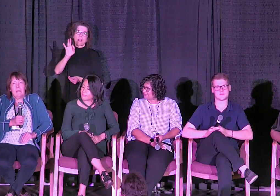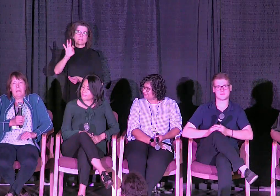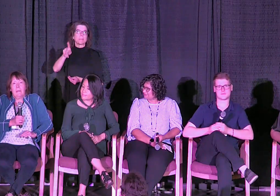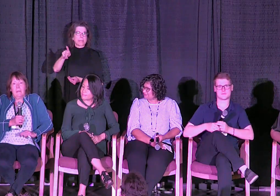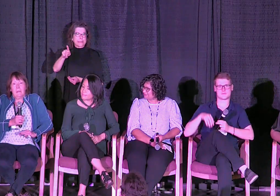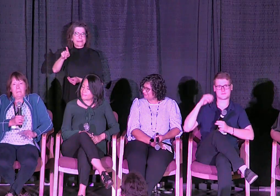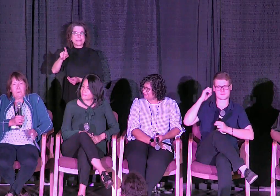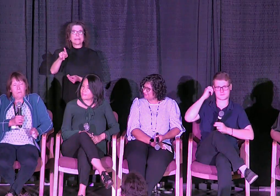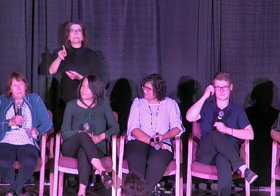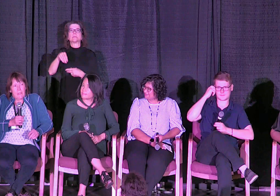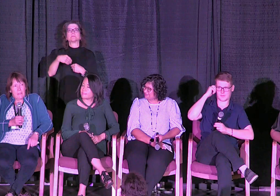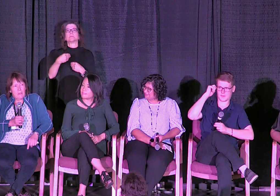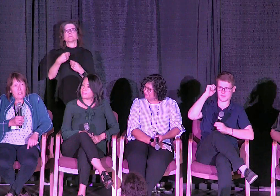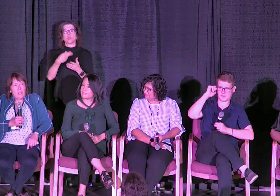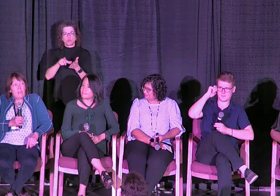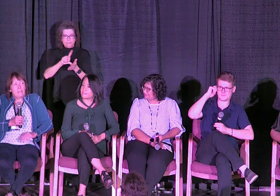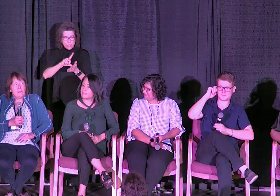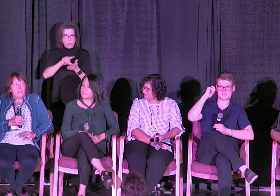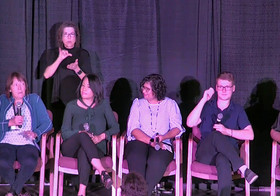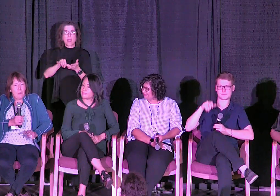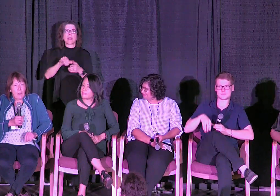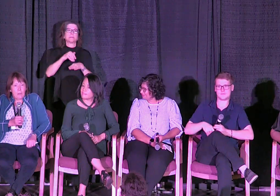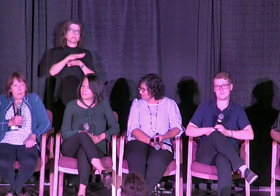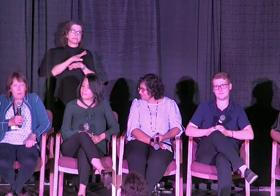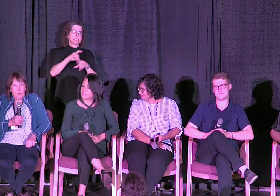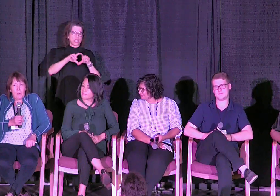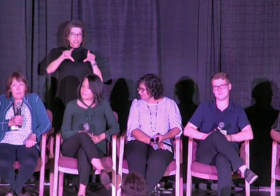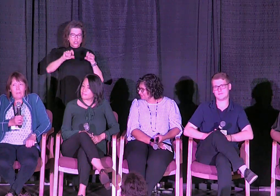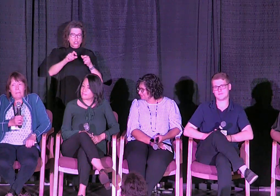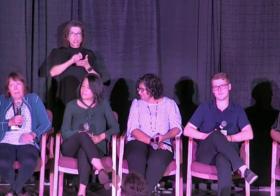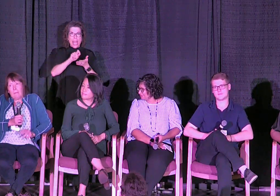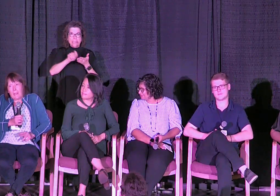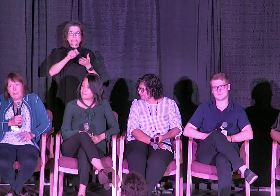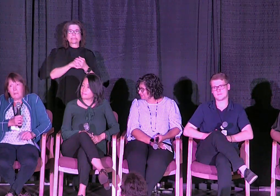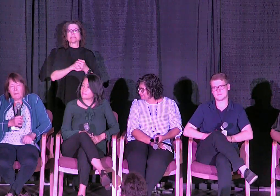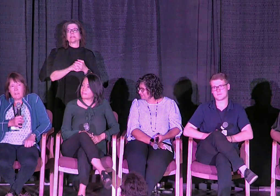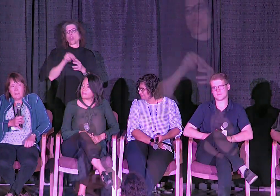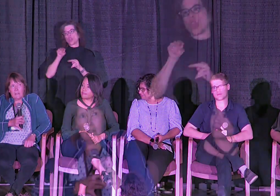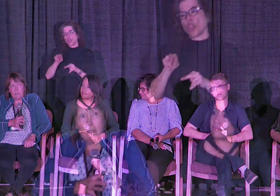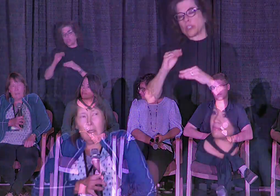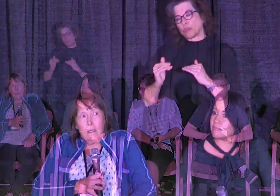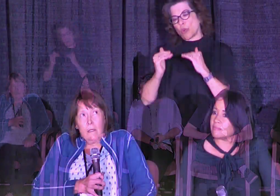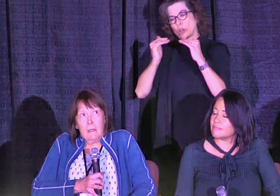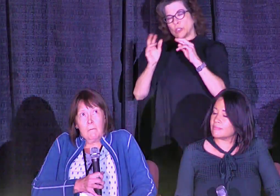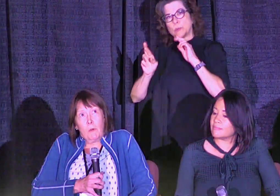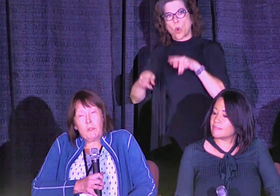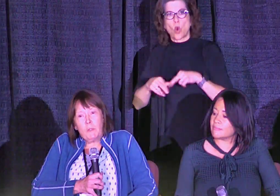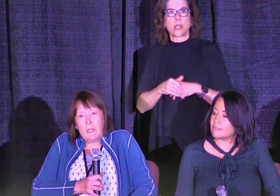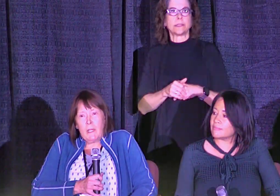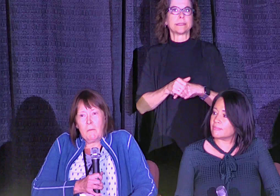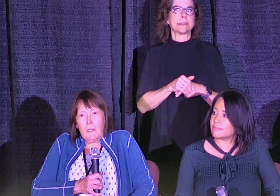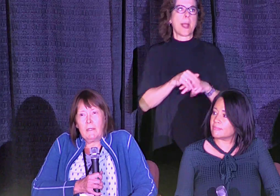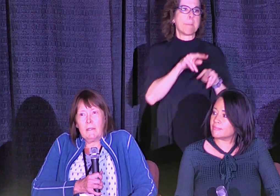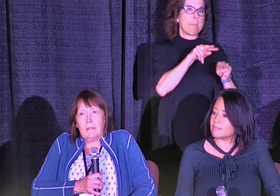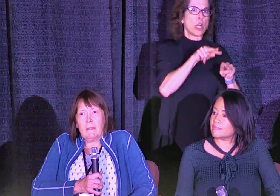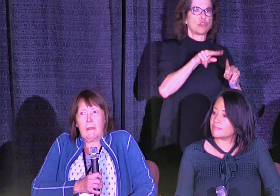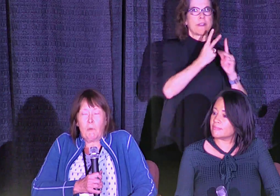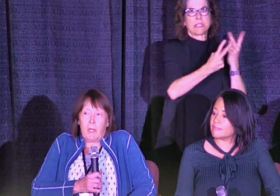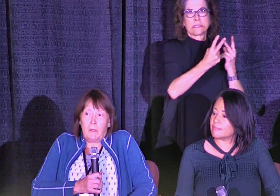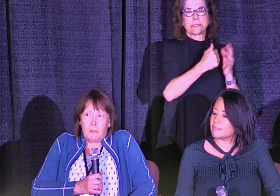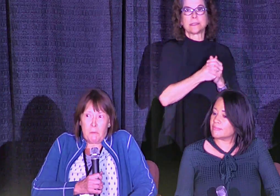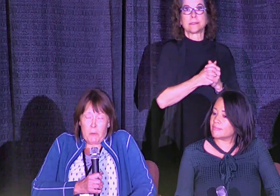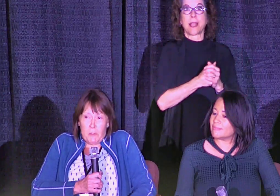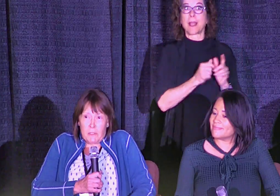RFPs, sent out checks, looked at progress reports, made monitoring visits. Post-retirement,